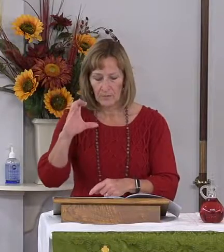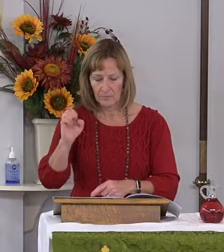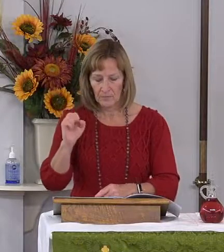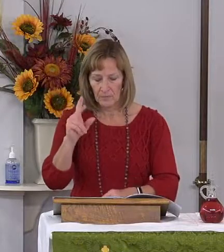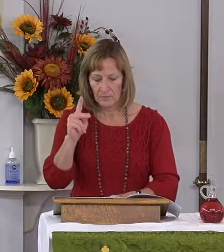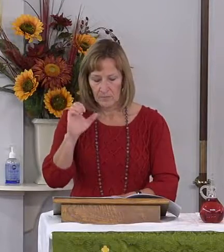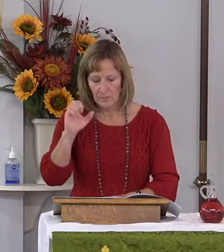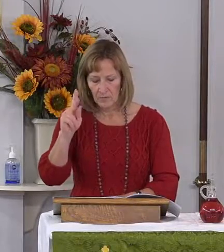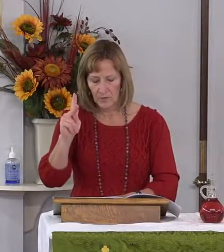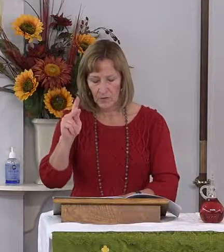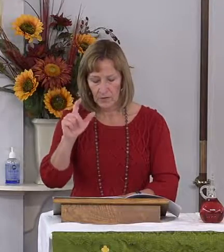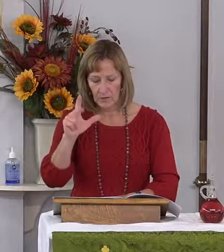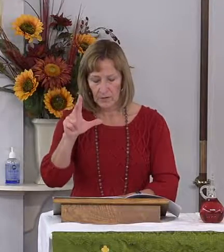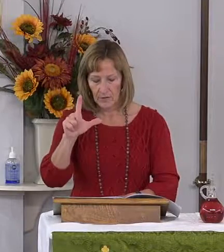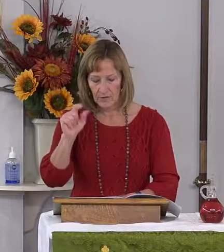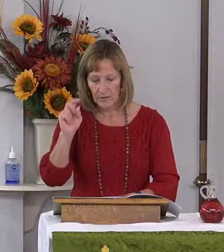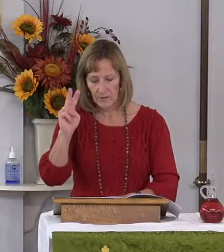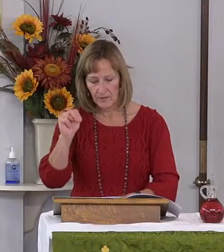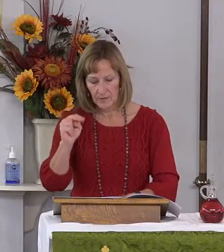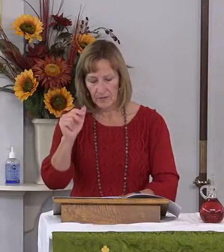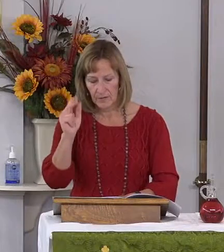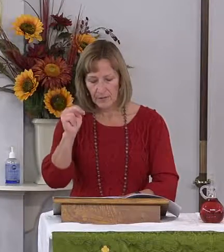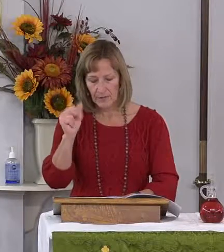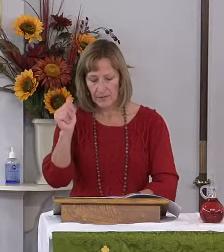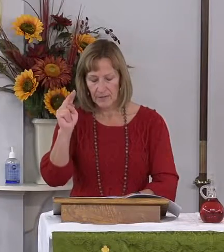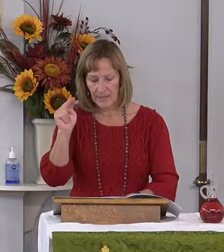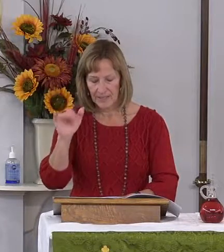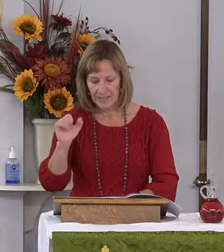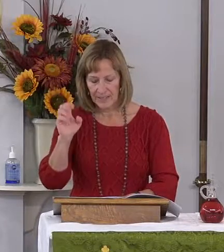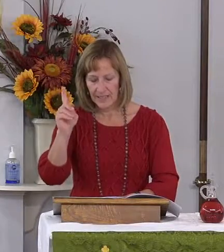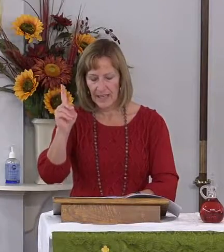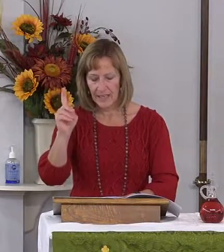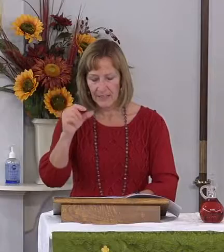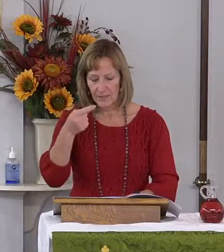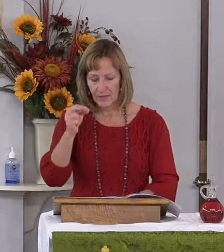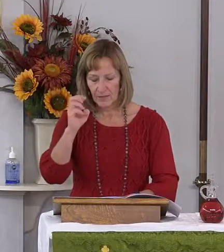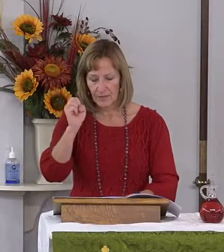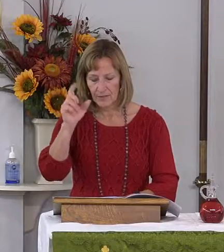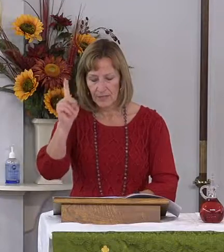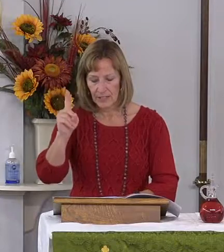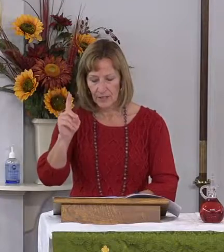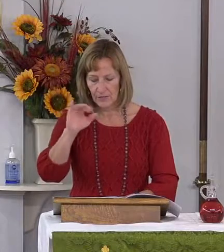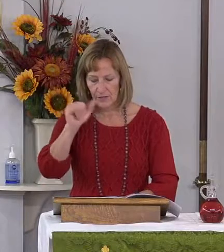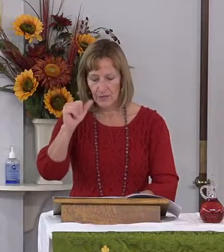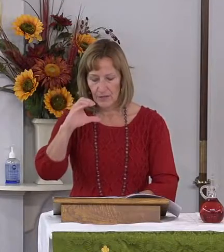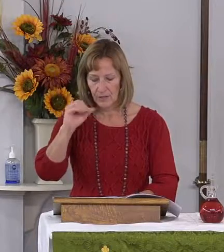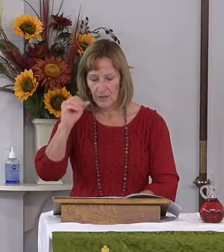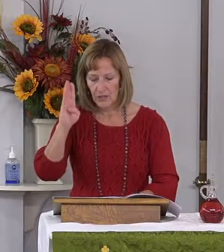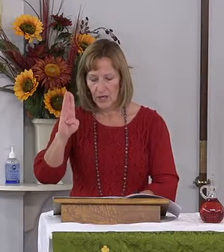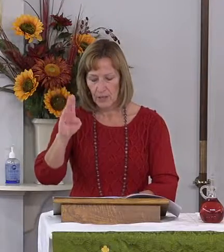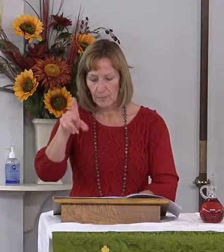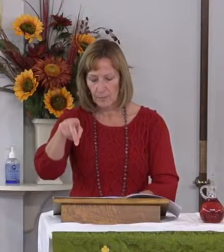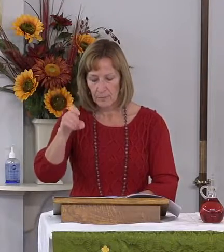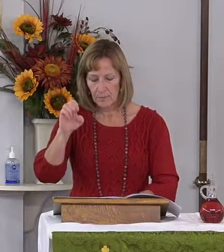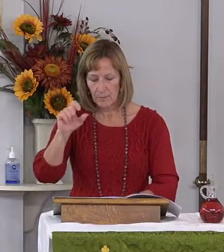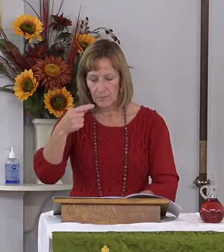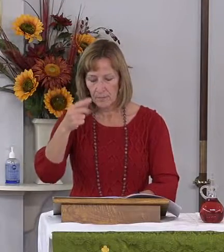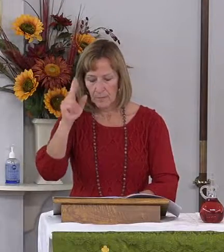Rick, Lucy, Nancy, Ed, Gerald, Jacob, and